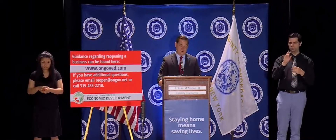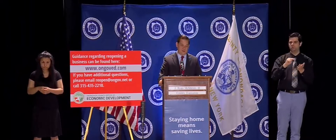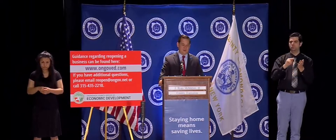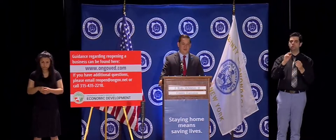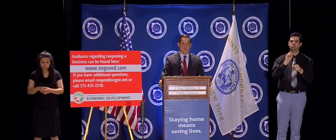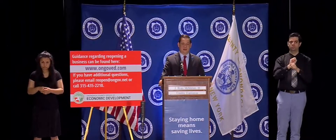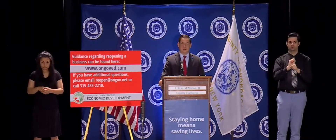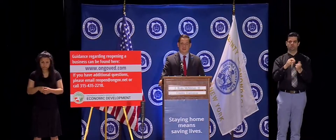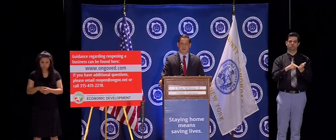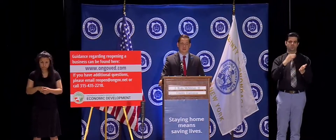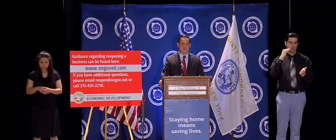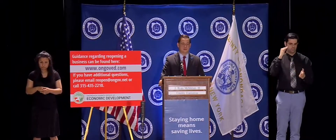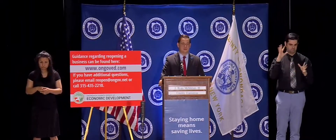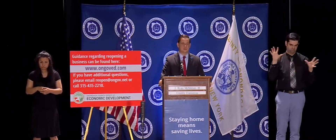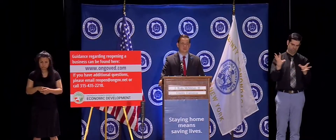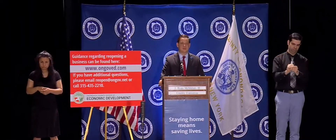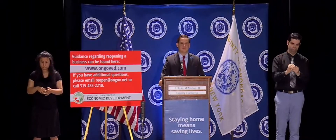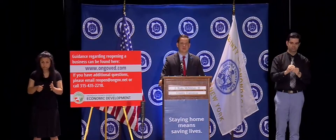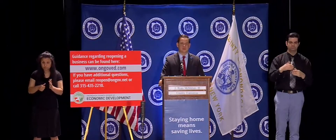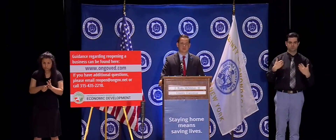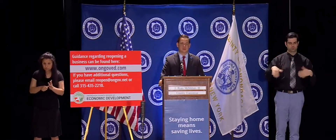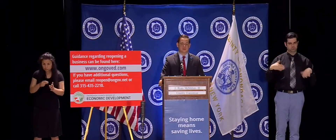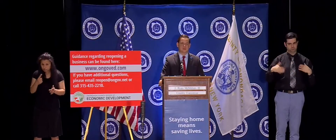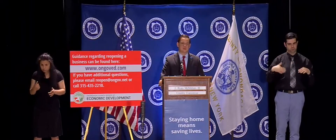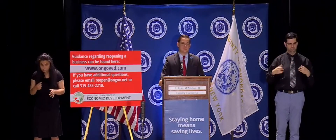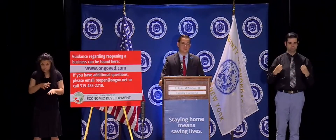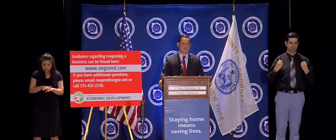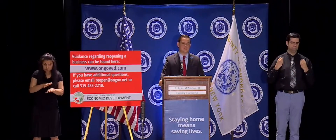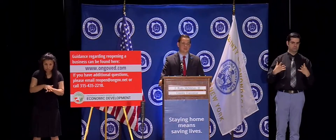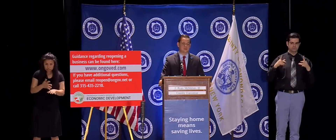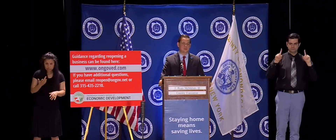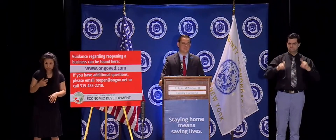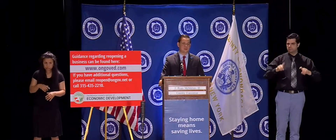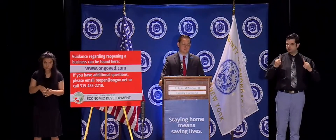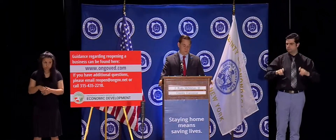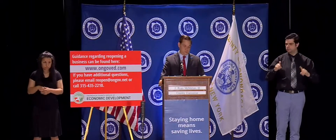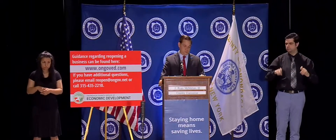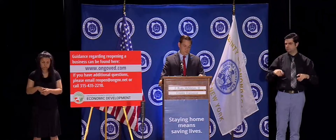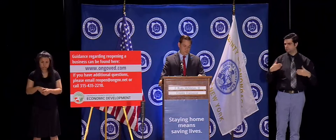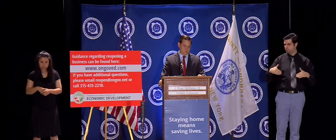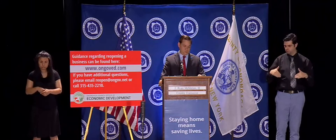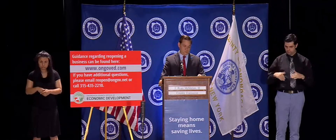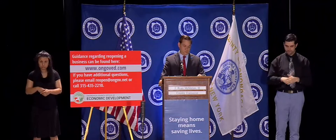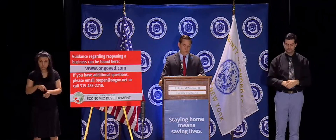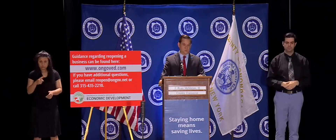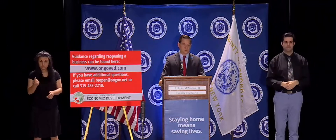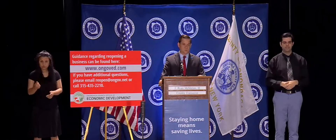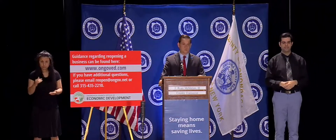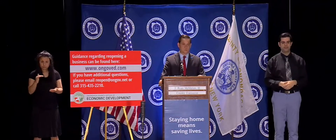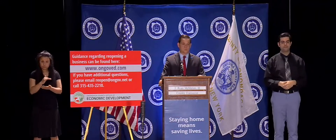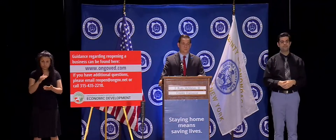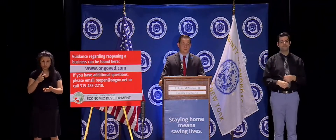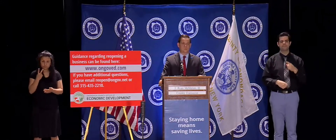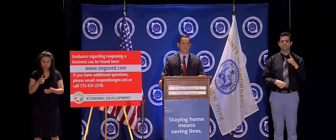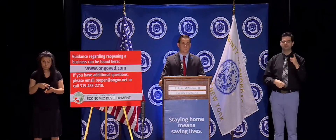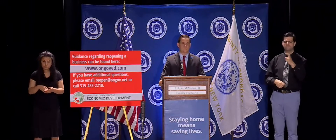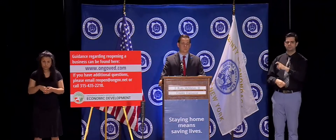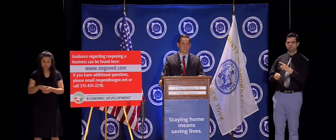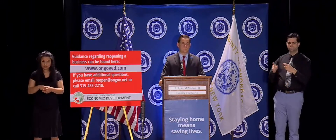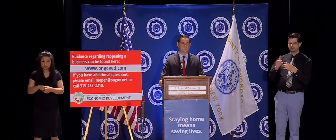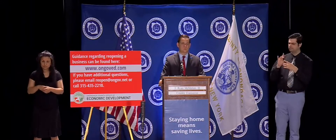week. A lot of testing. Ryan, you mentioned daycares and that you have enough spots right now and you extended it through